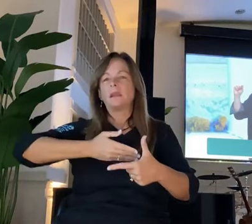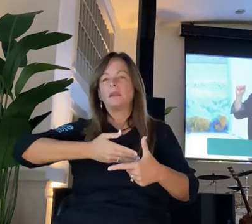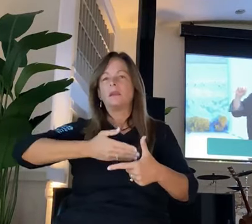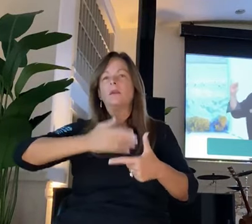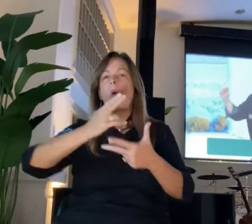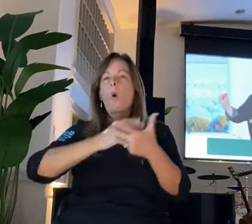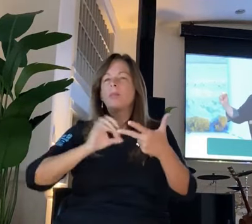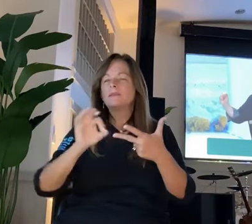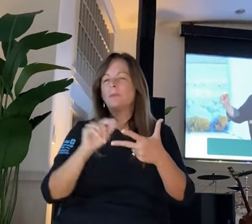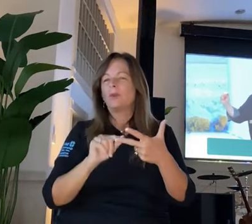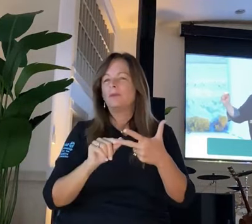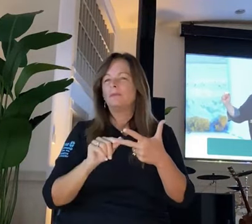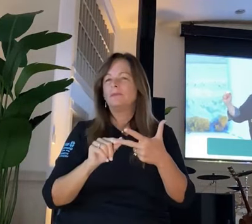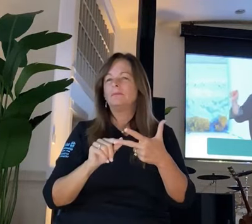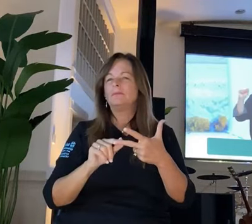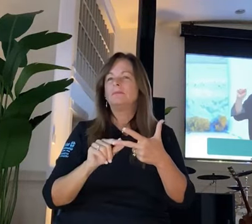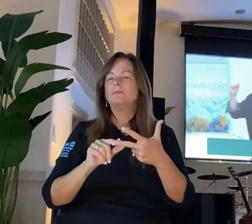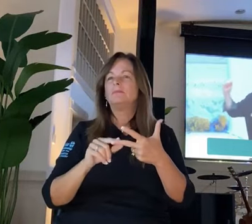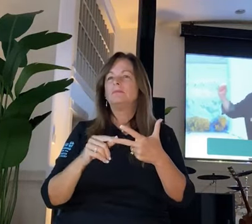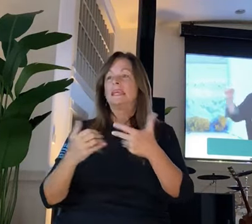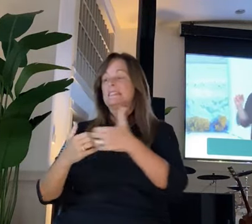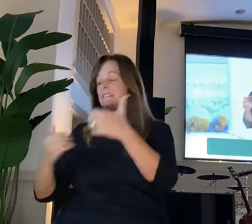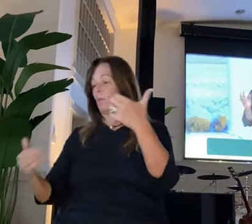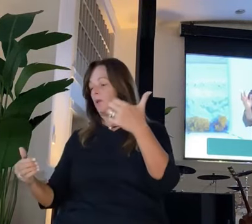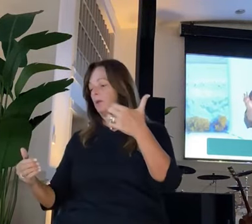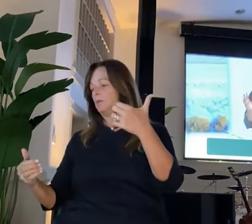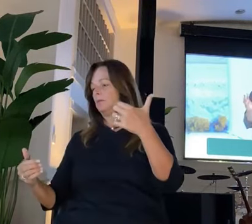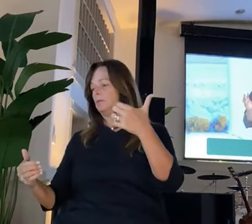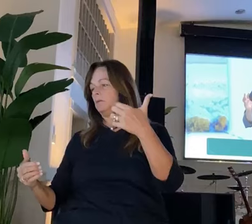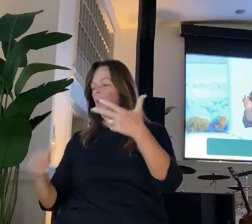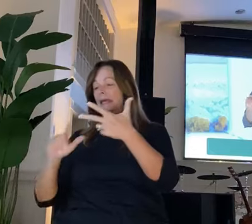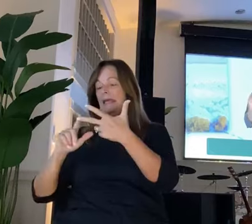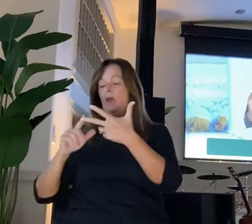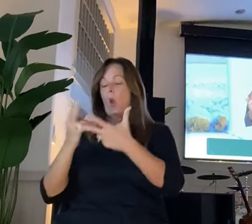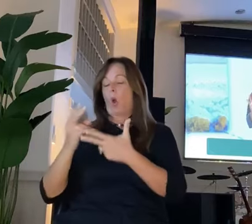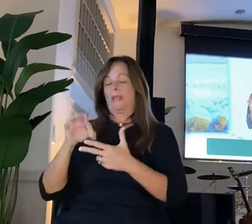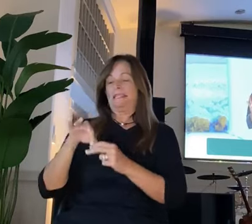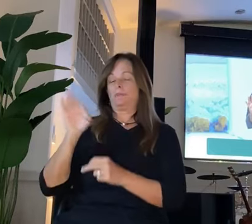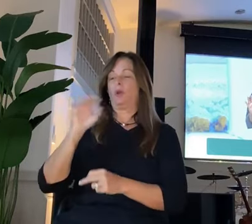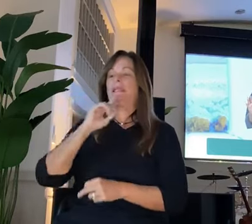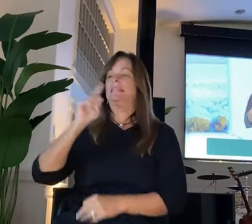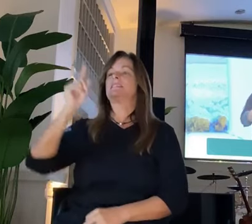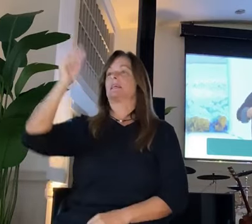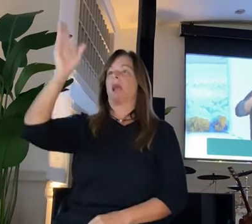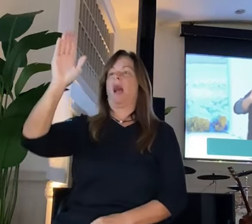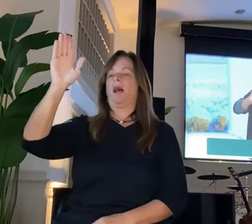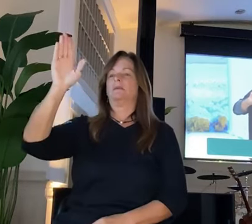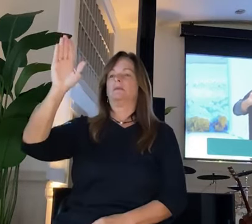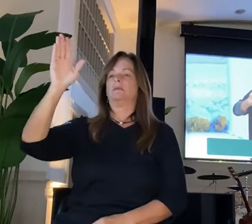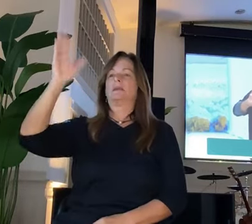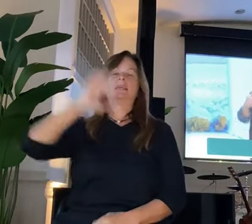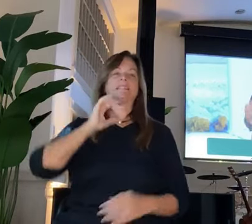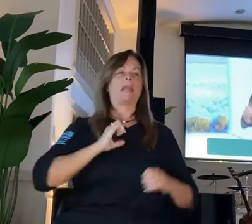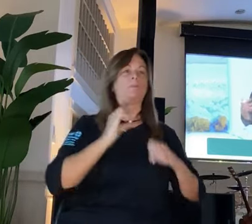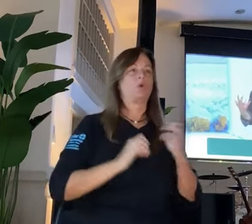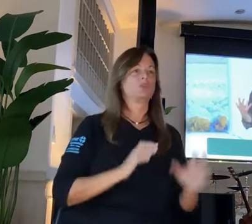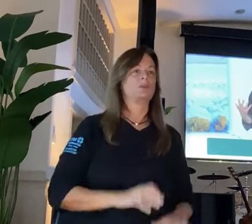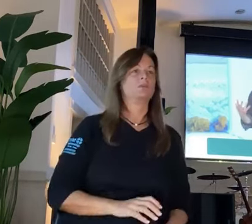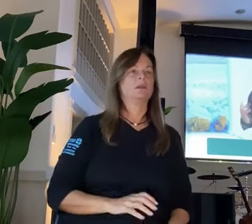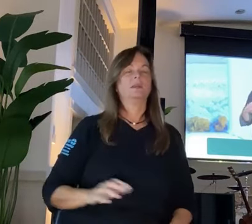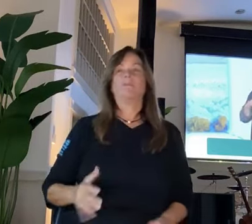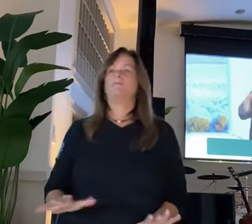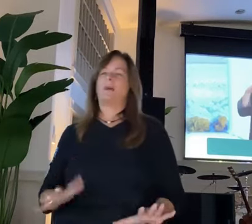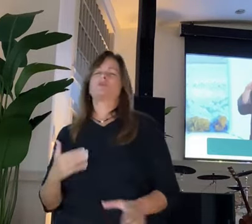He is God. He is fully God. He's not a feeling. He's not a force. He's not an emotion. He's not